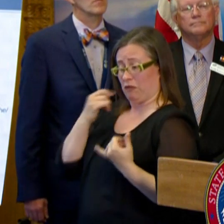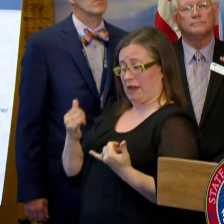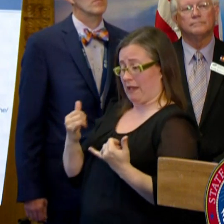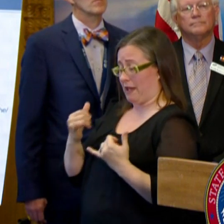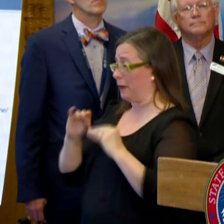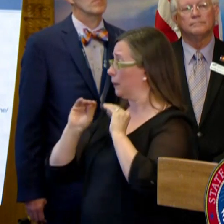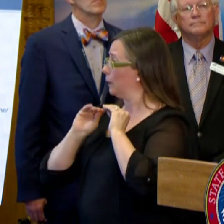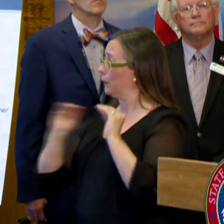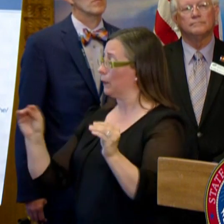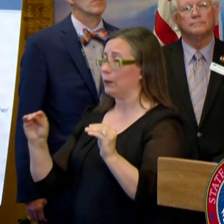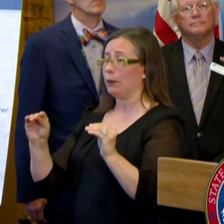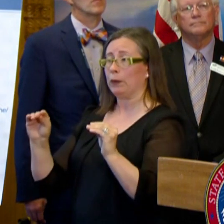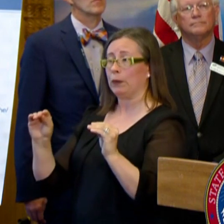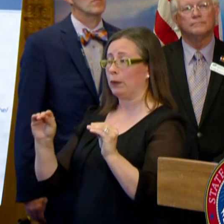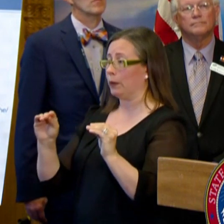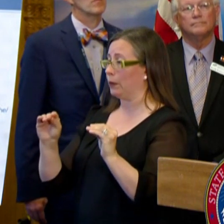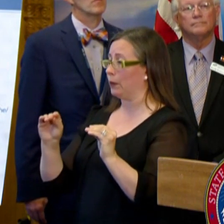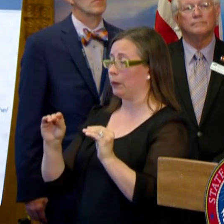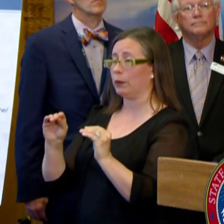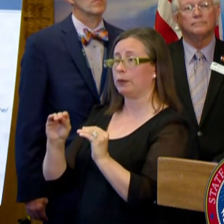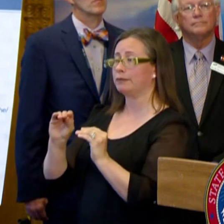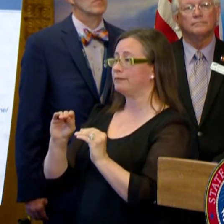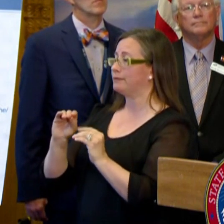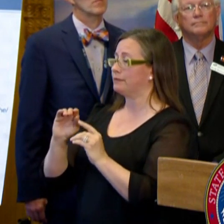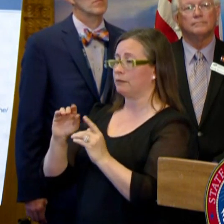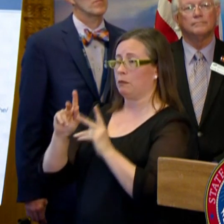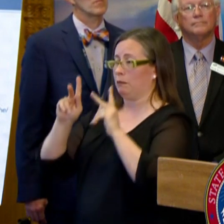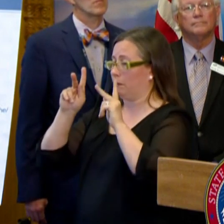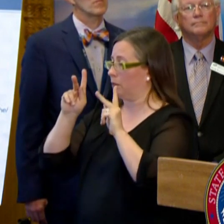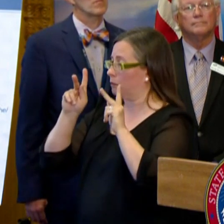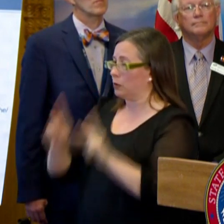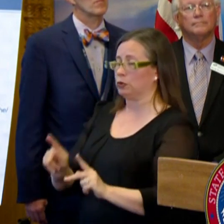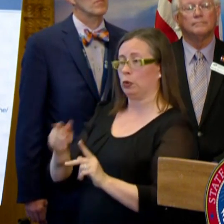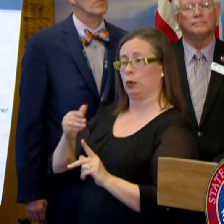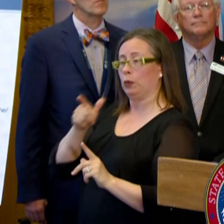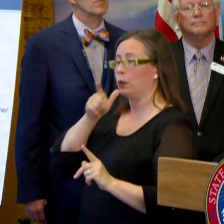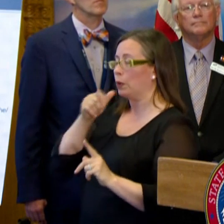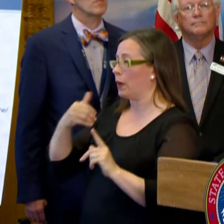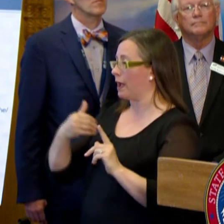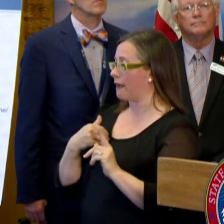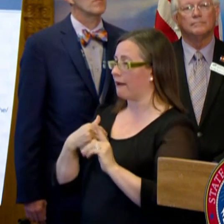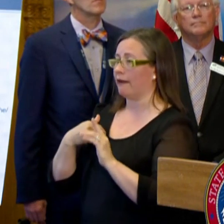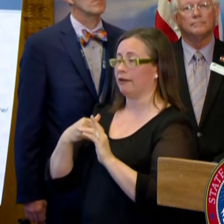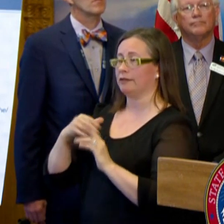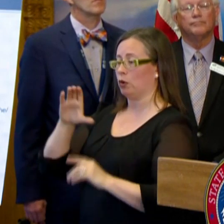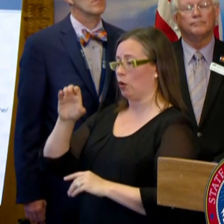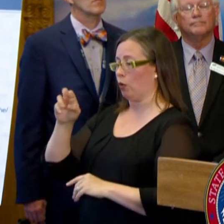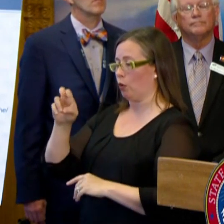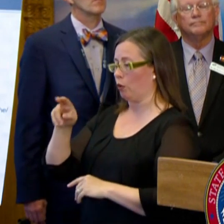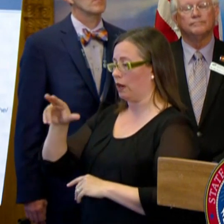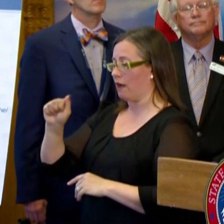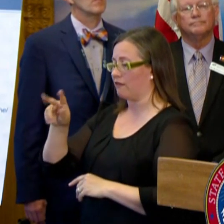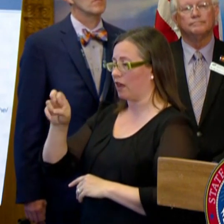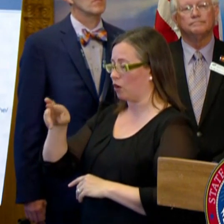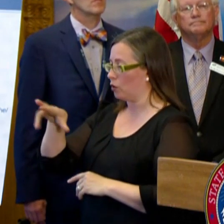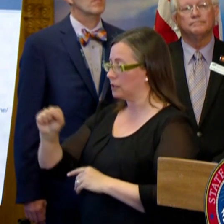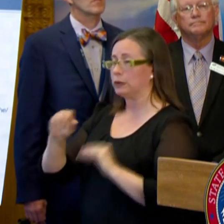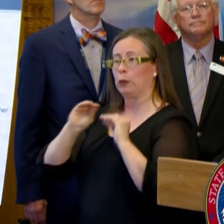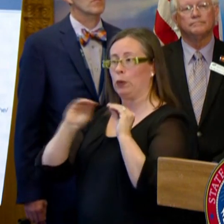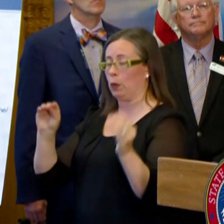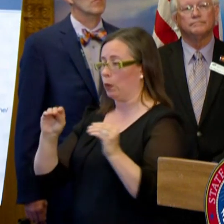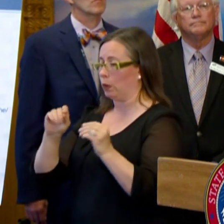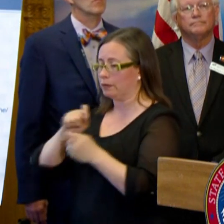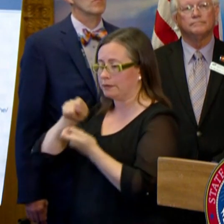Colorado. I want to state that there is no identity or community or ethnic or racial group that is more at risk for getting coronavirus than any other